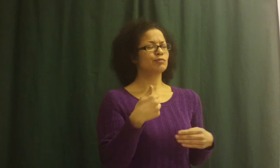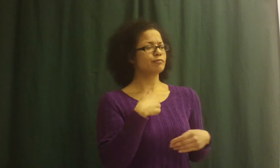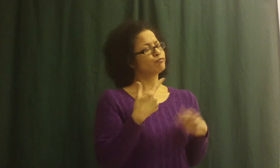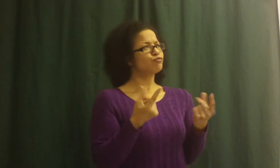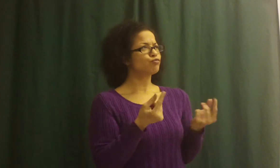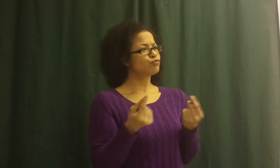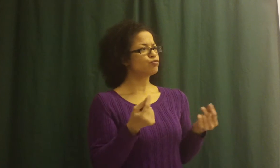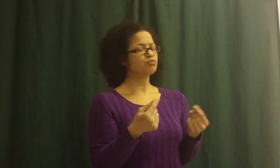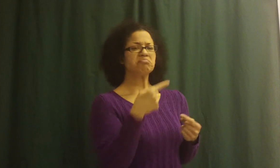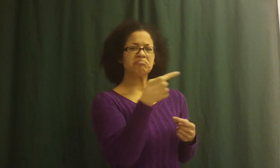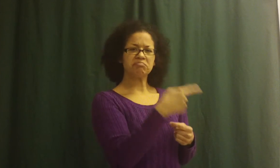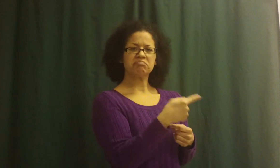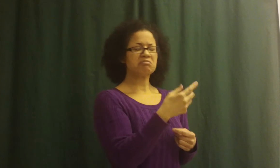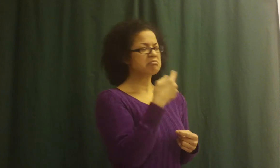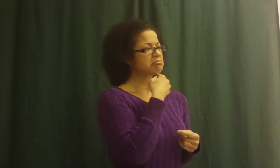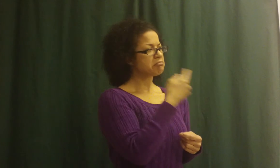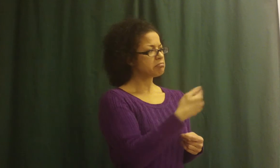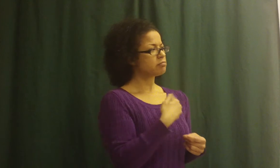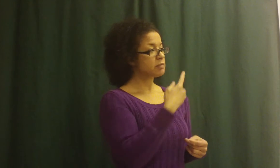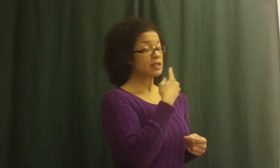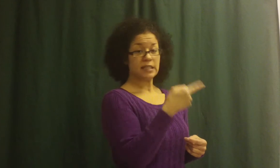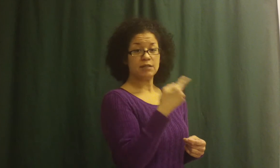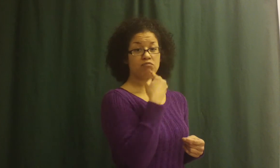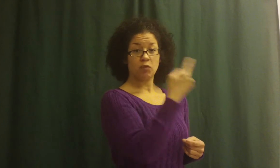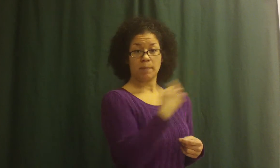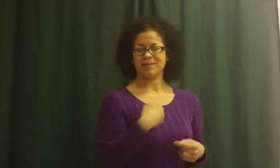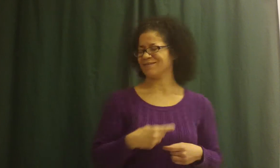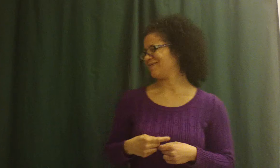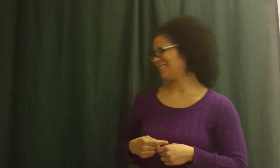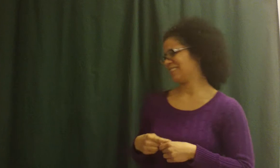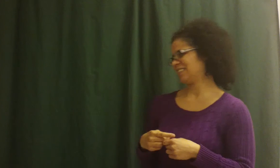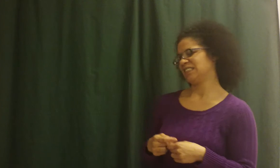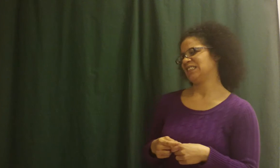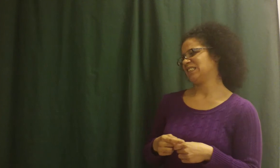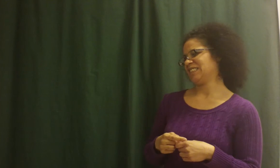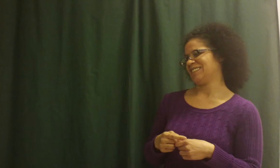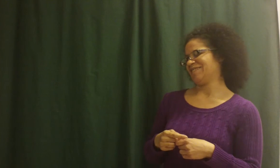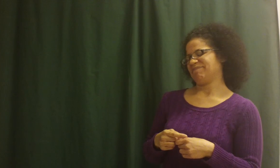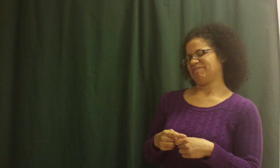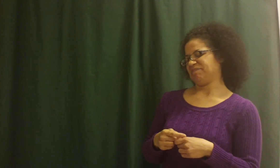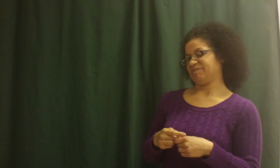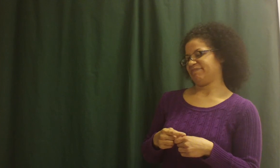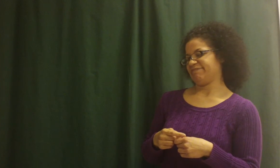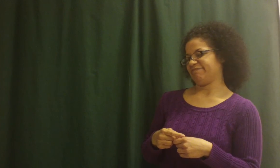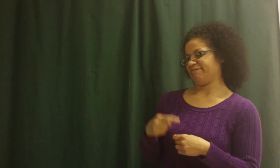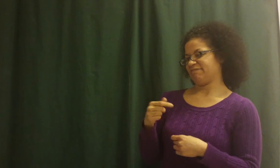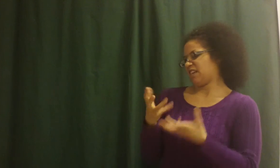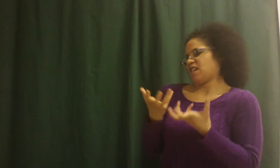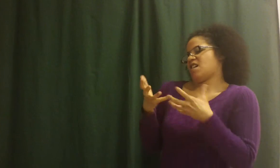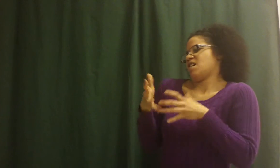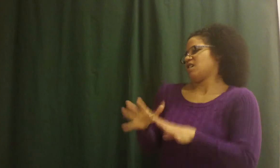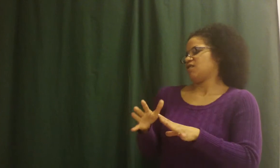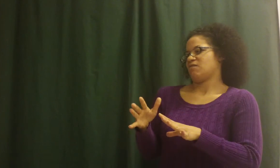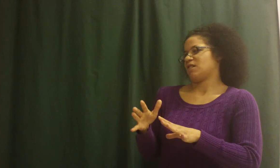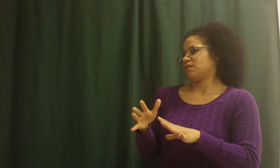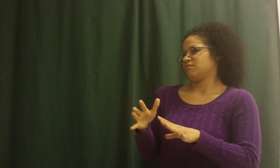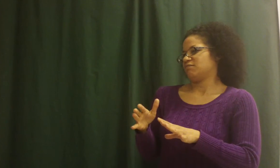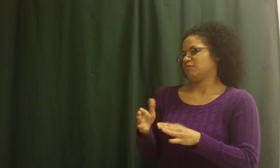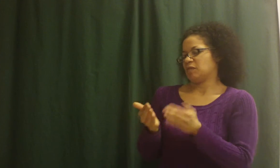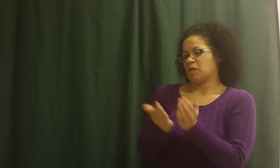the offhanded comment that he had no interest in going on a cruise. I asked him if he really meant it, and he